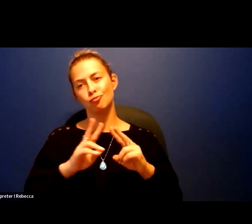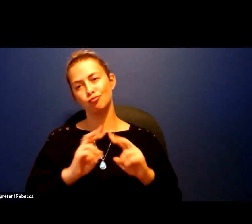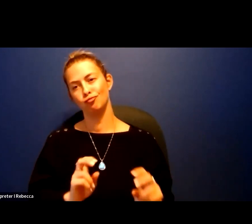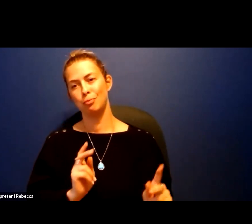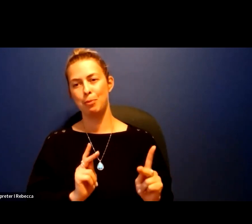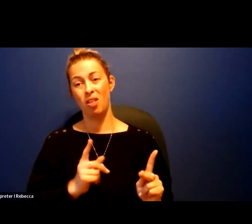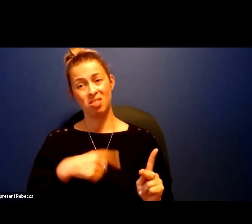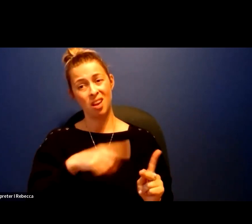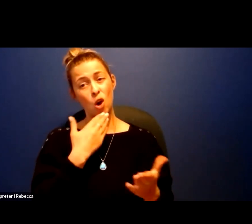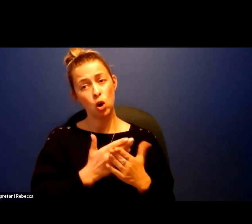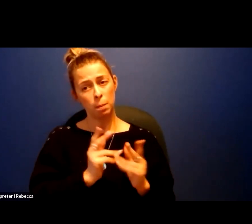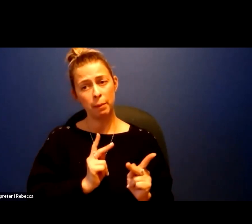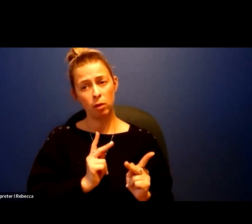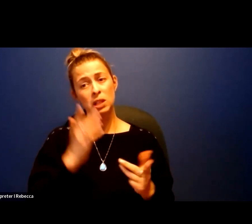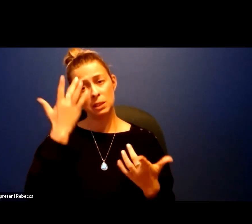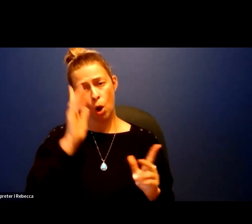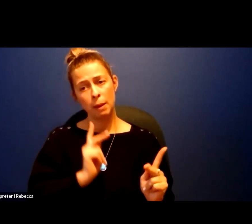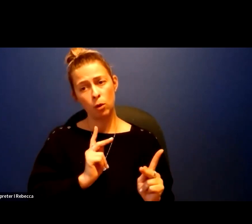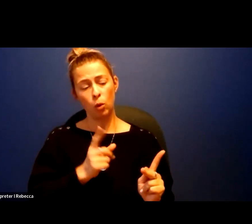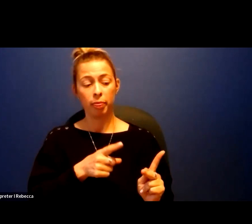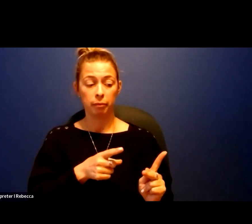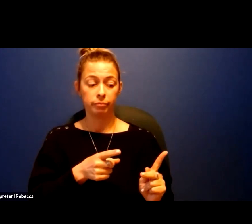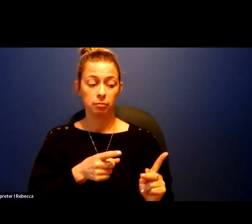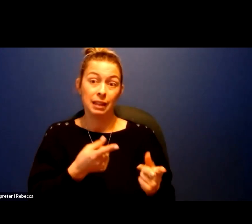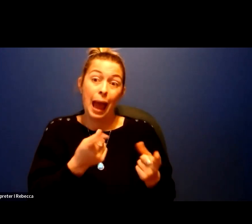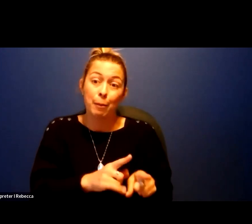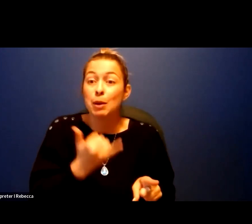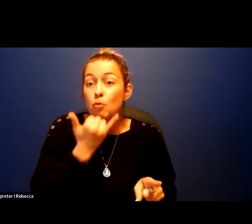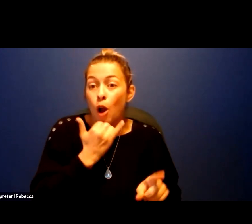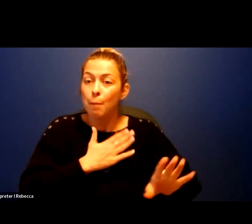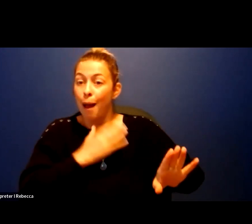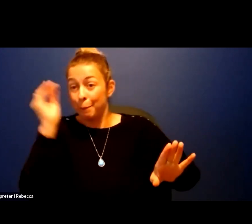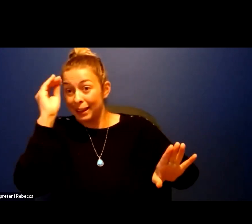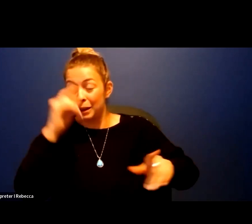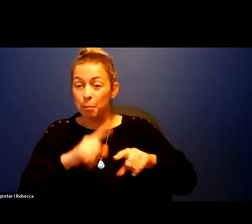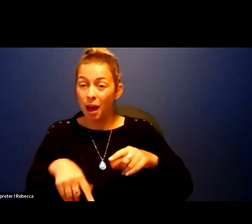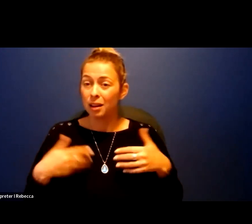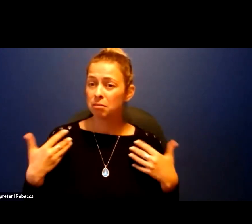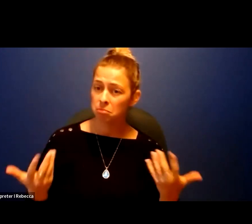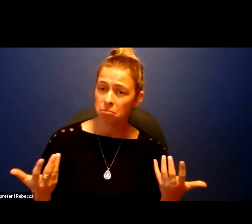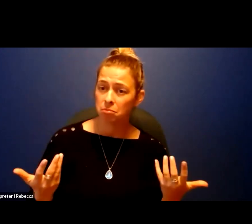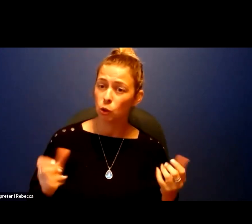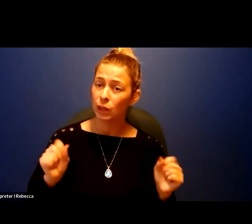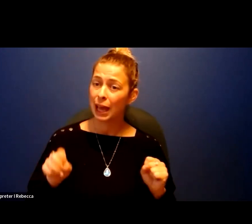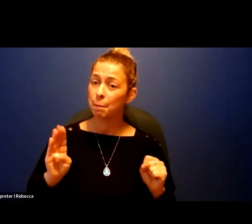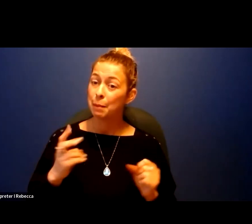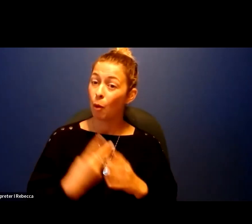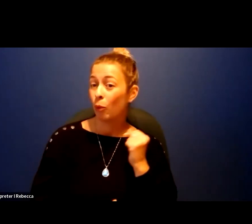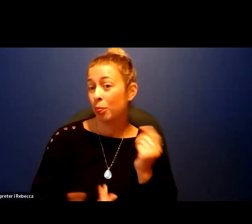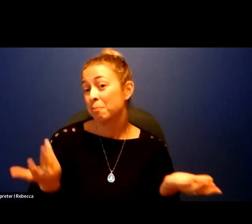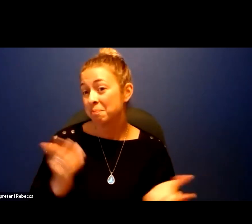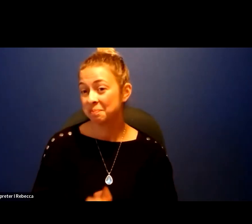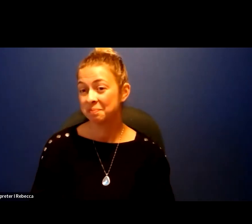smart people who happen to be wrong. But I think that's actually really important to be able to say both of those